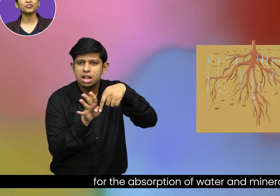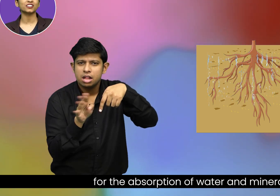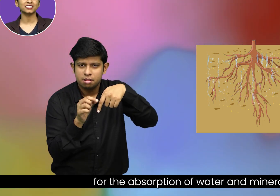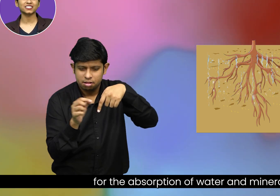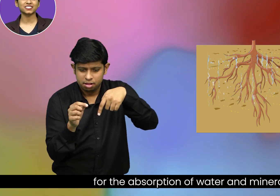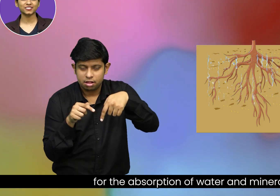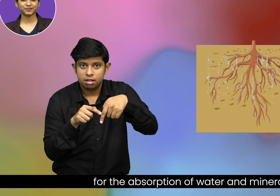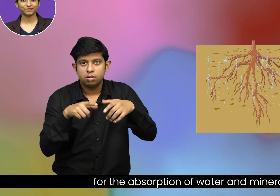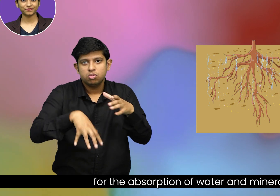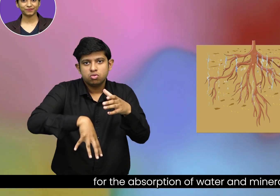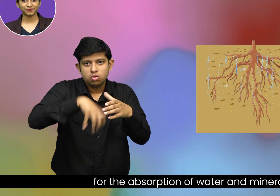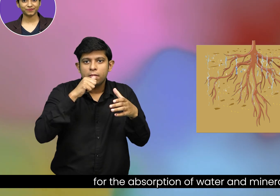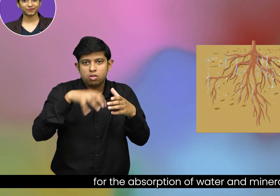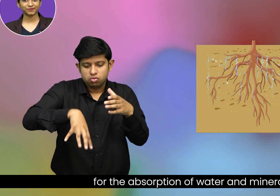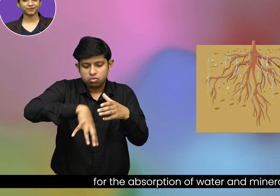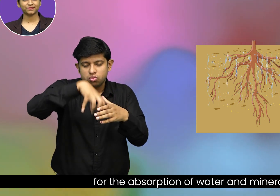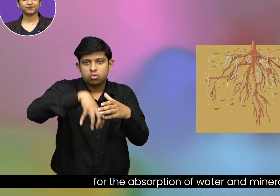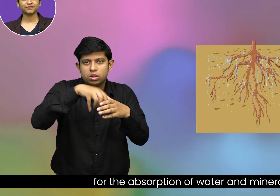and minerals.